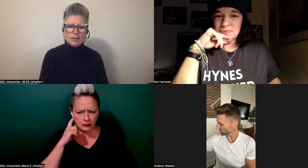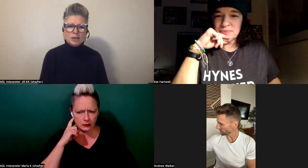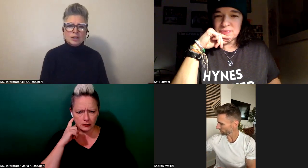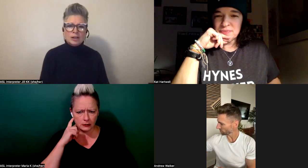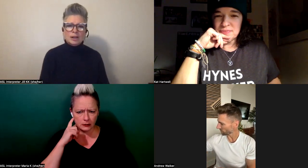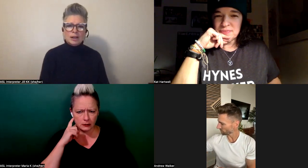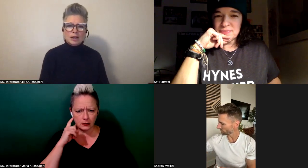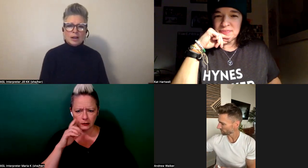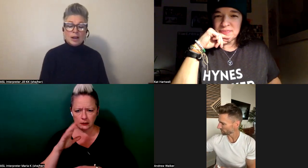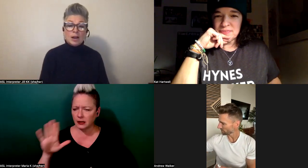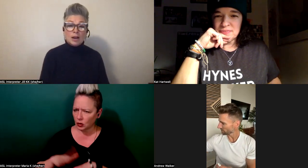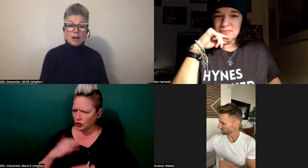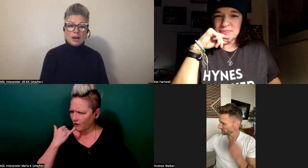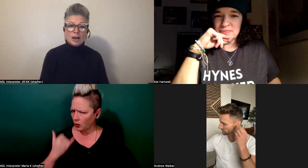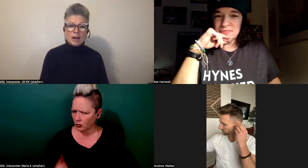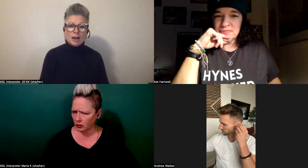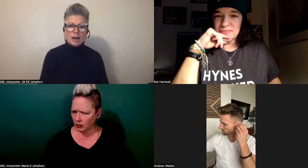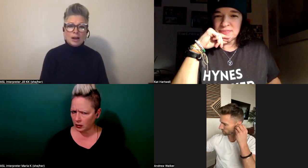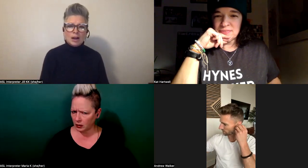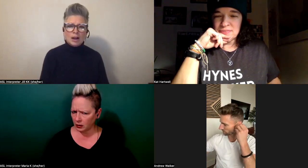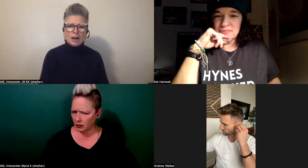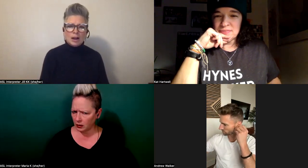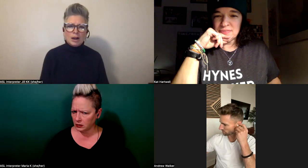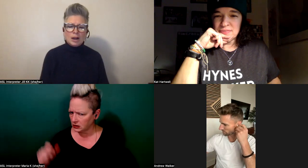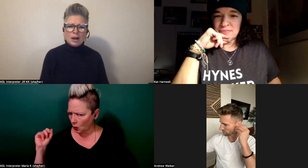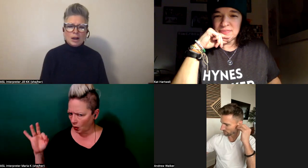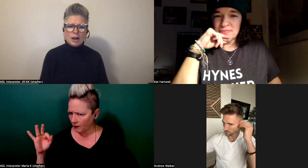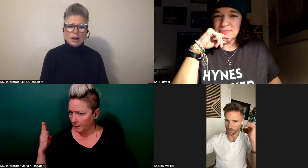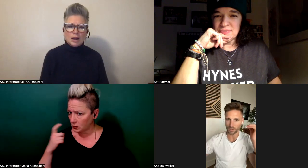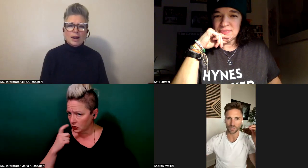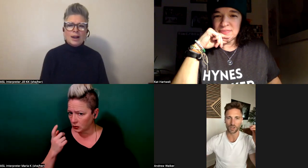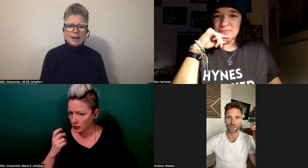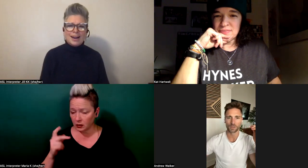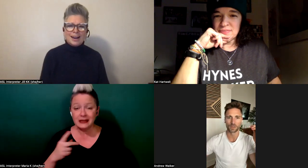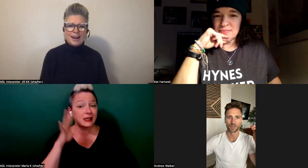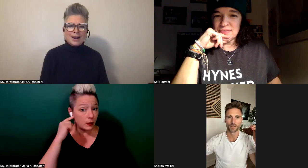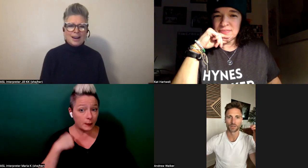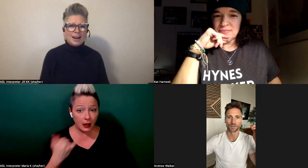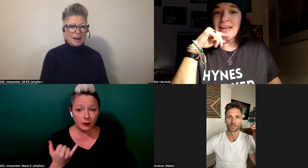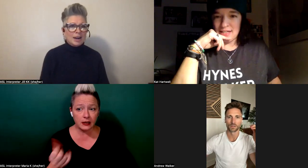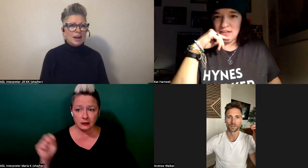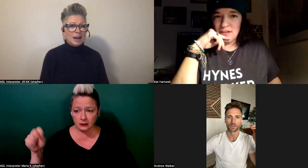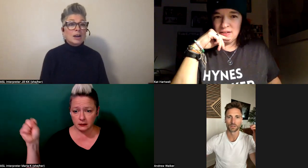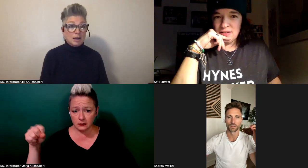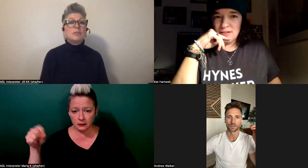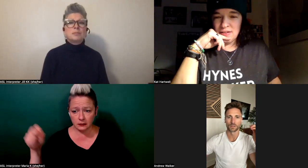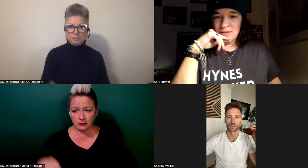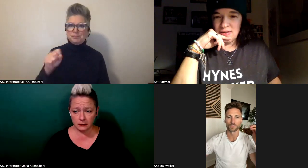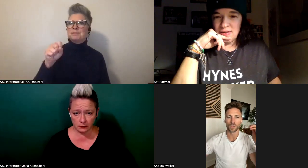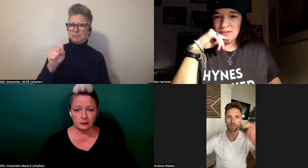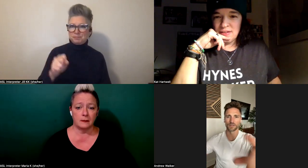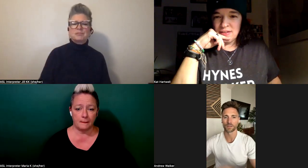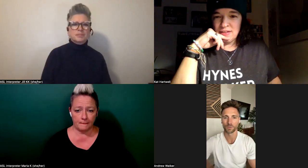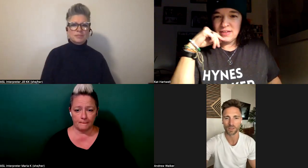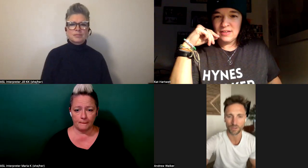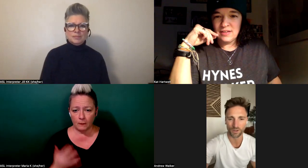it's on your phone. You just go off Bluetooth. There we go. Kat, can you hear me? Yeah.